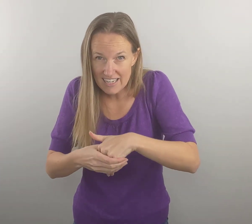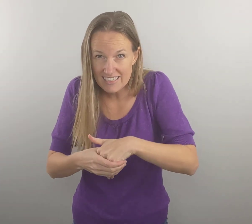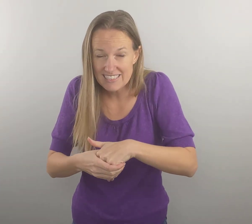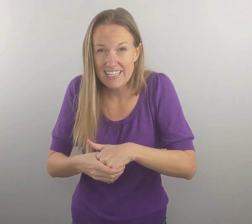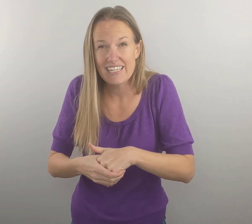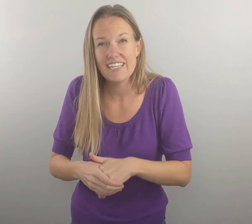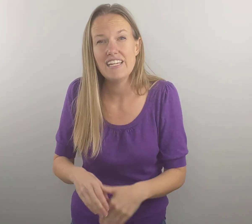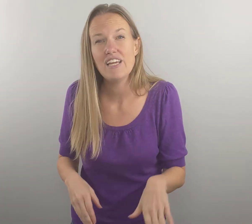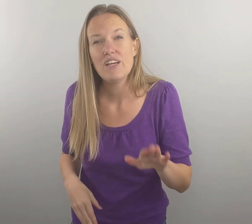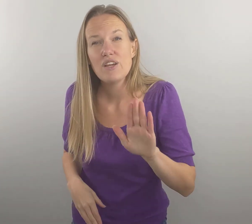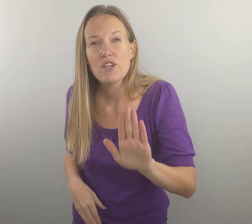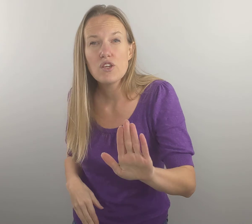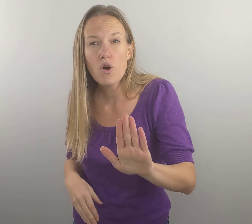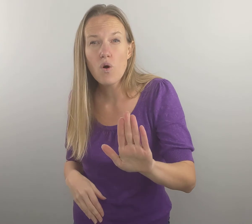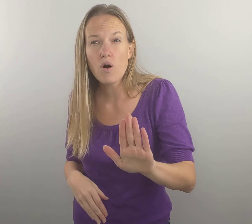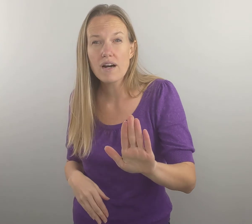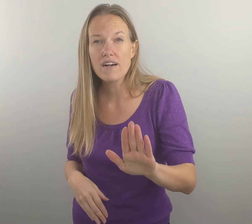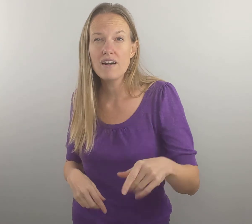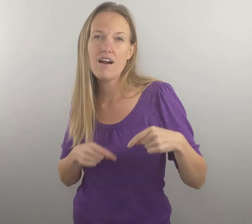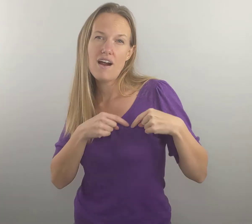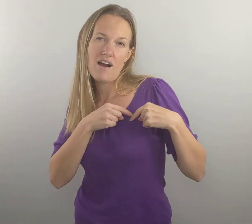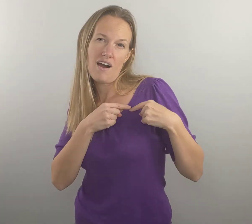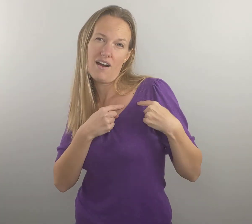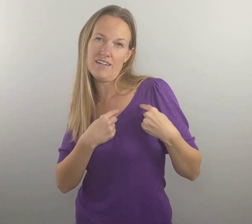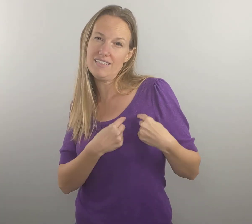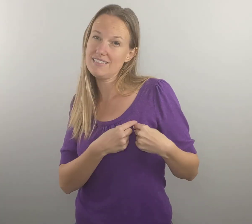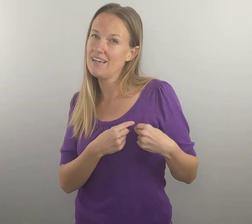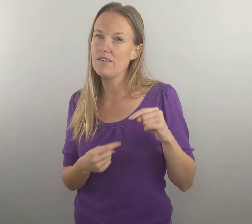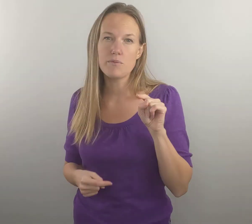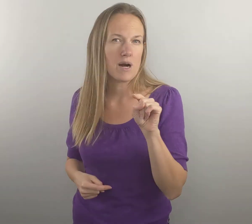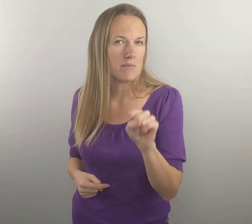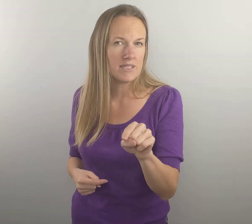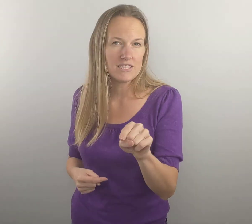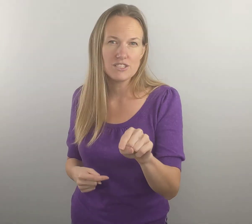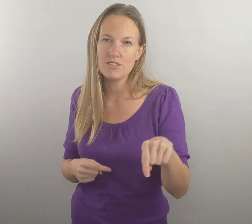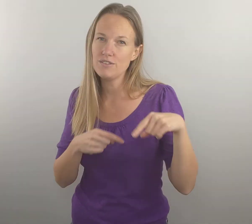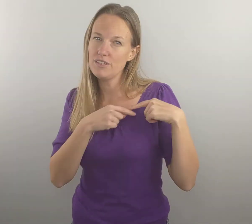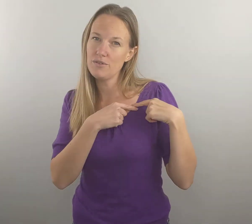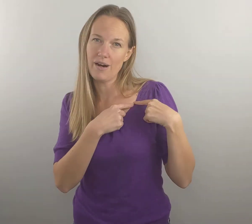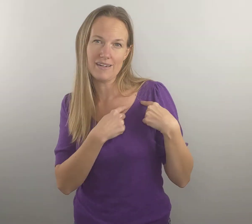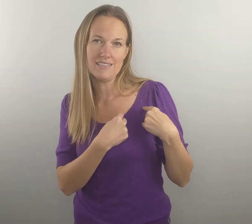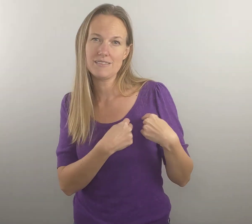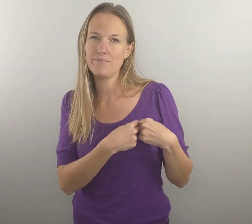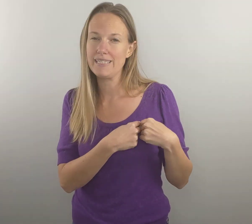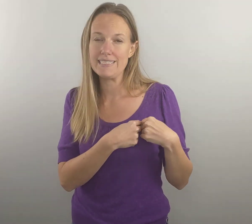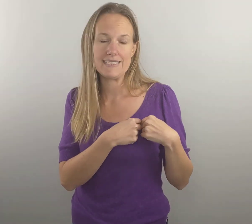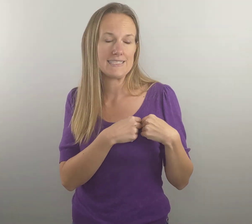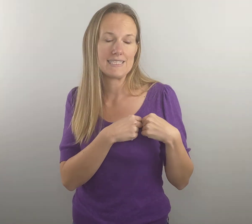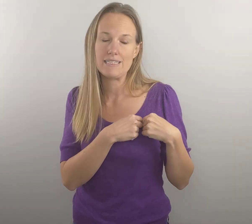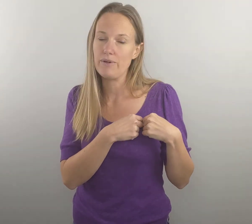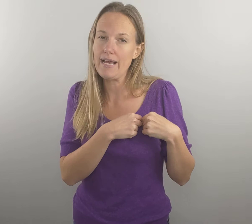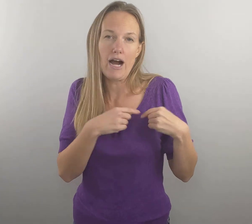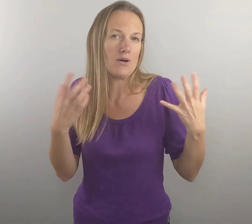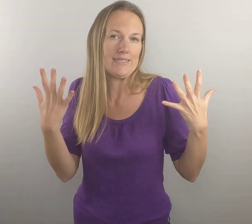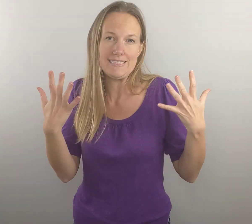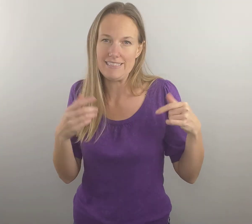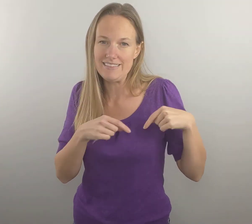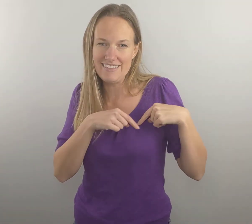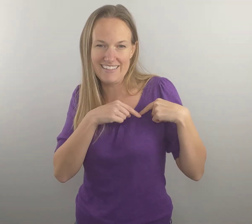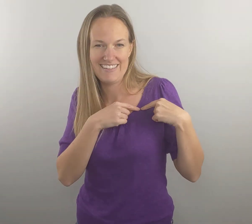hand in your heart. I will probably do you heart because that's what I always do.